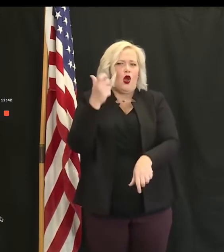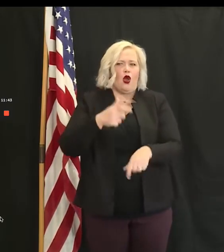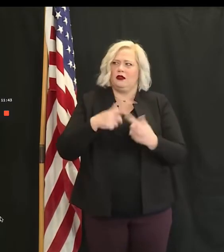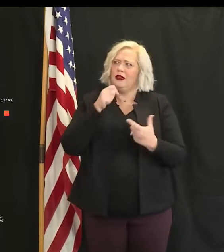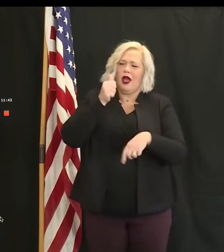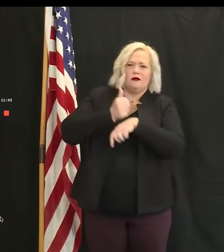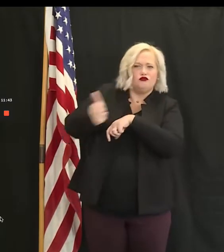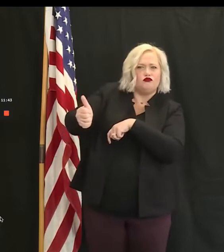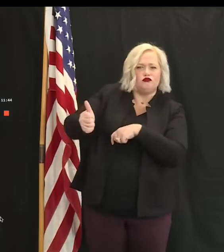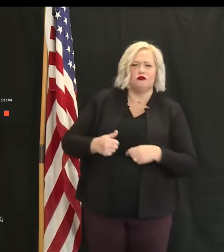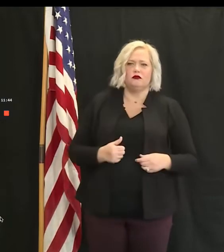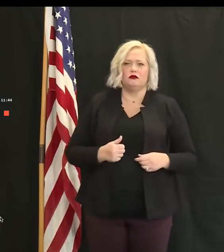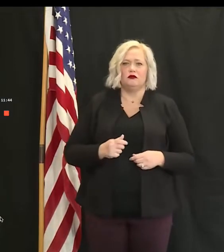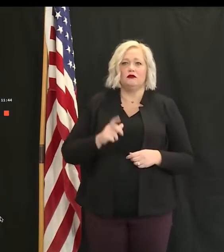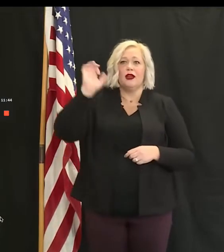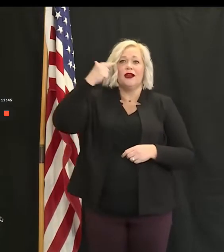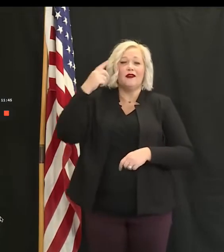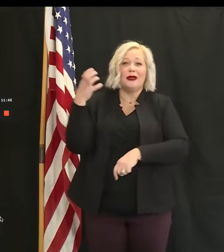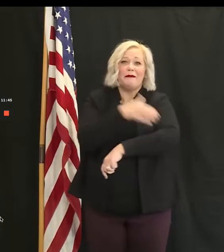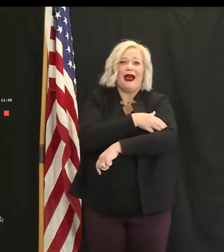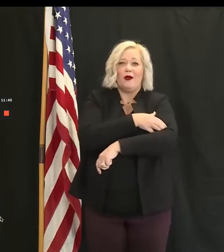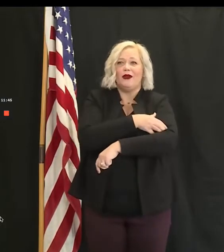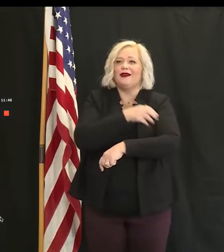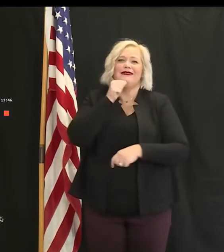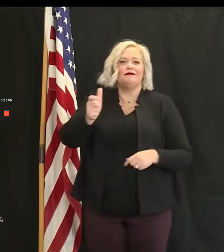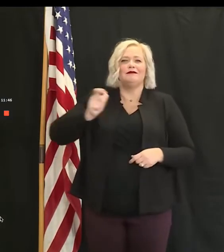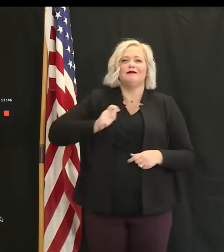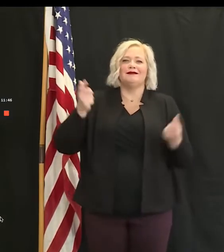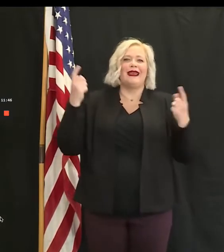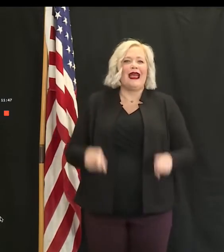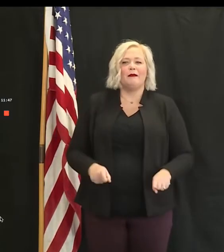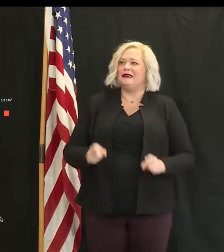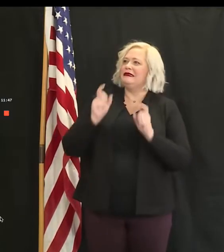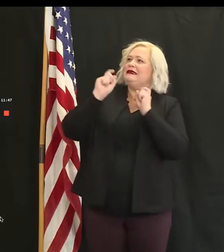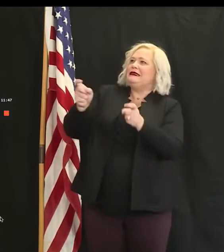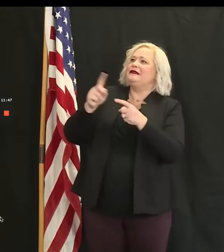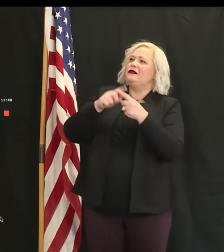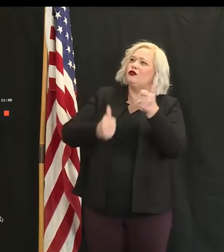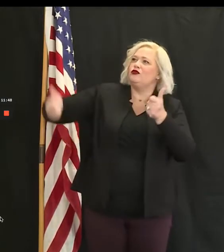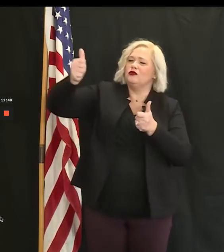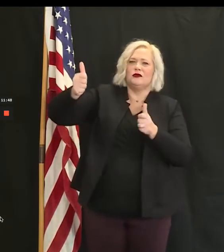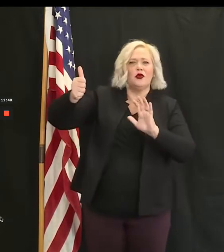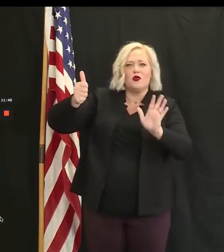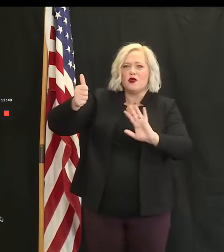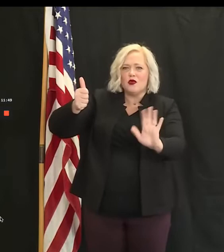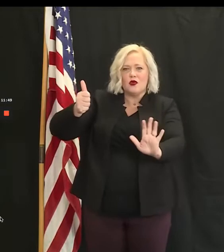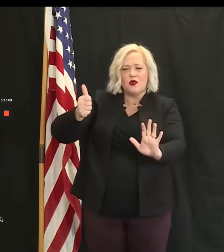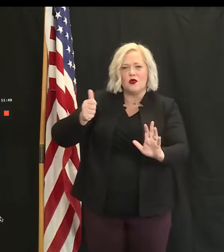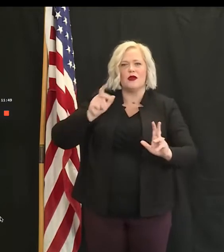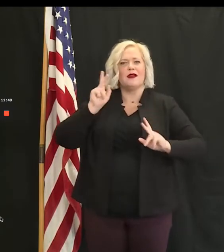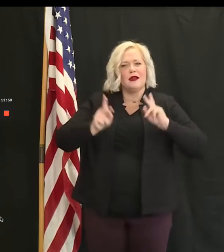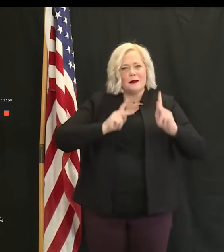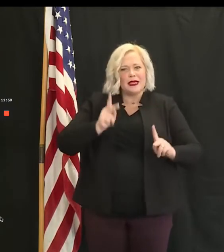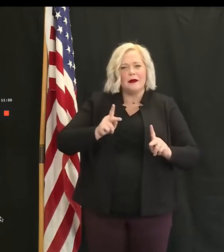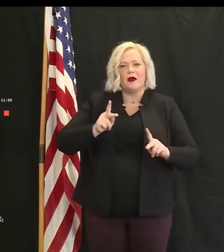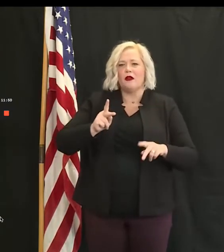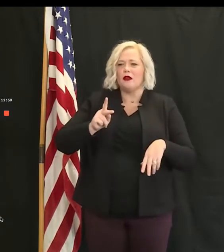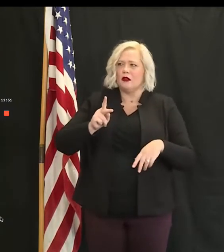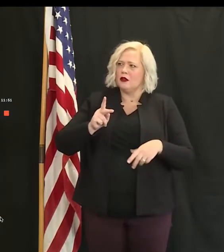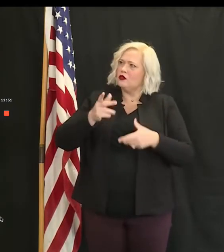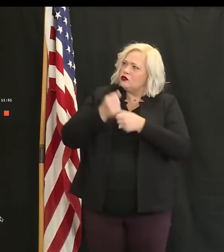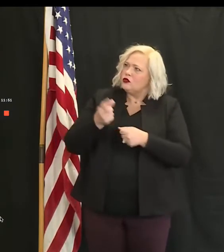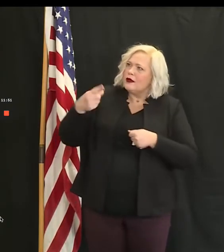Government power is not granted as a blank check. It is borrowed by those who swear an oath